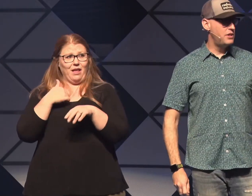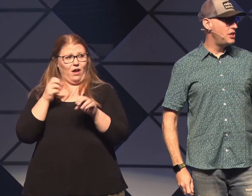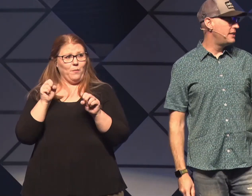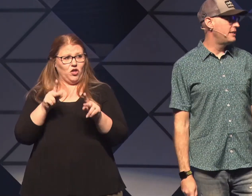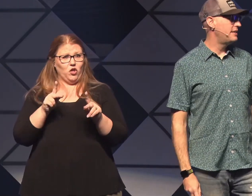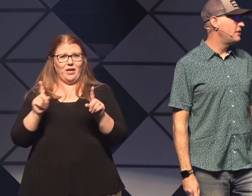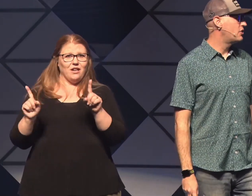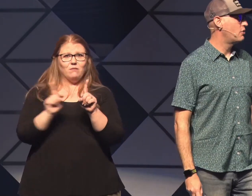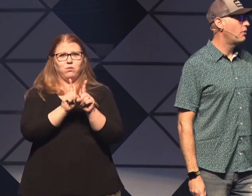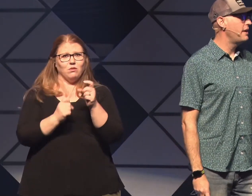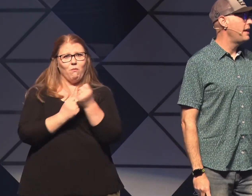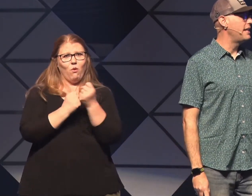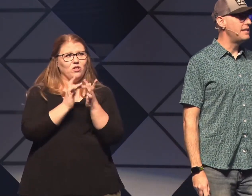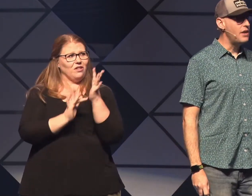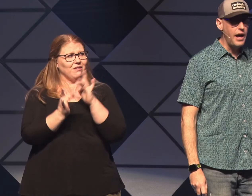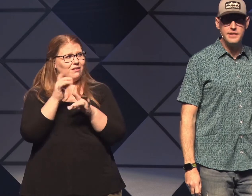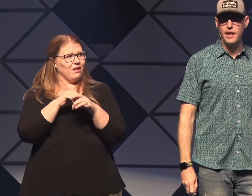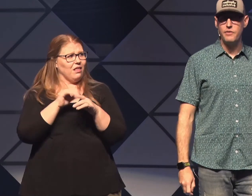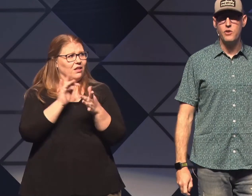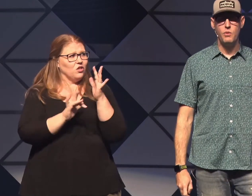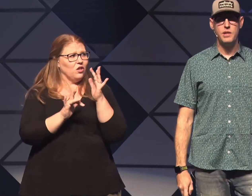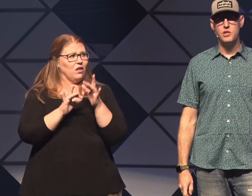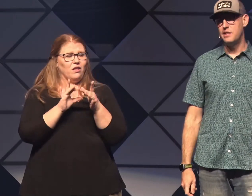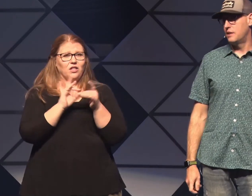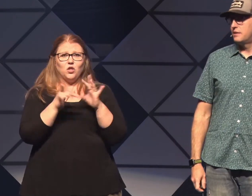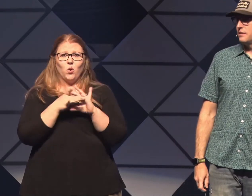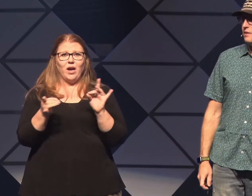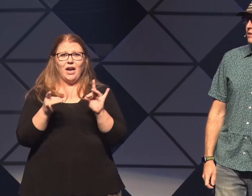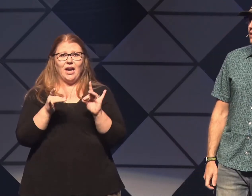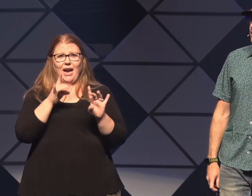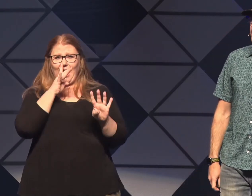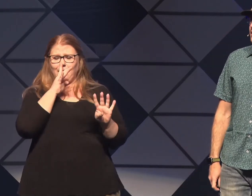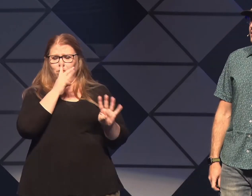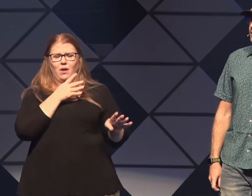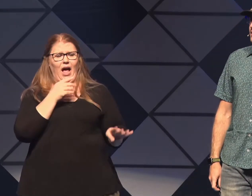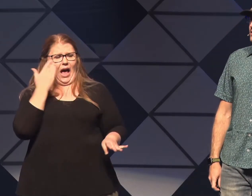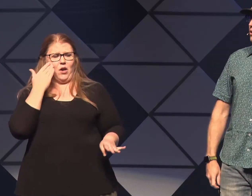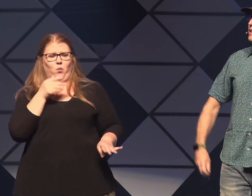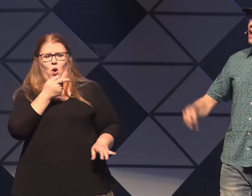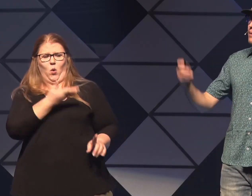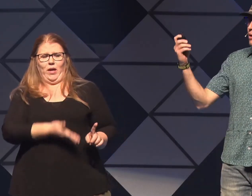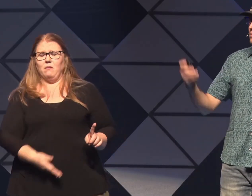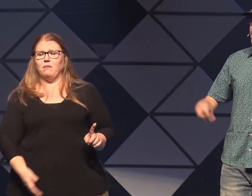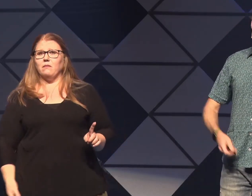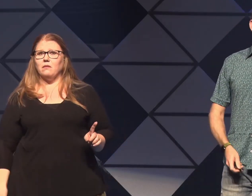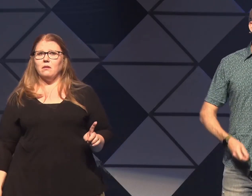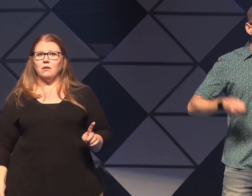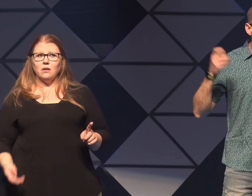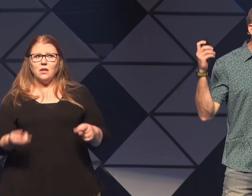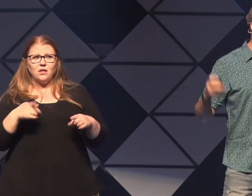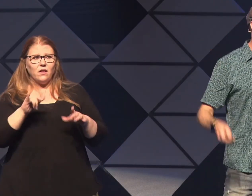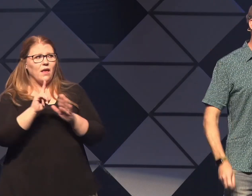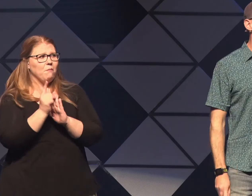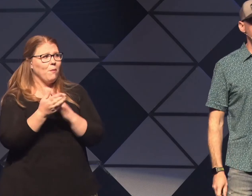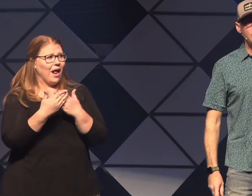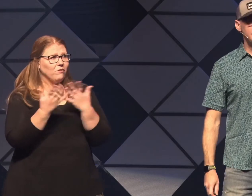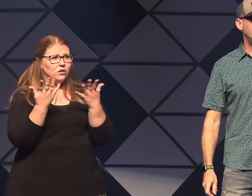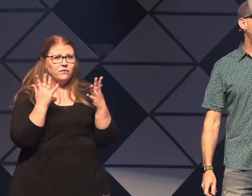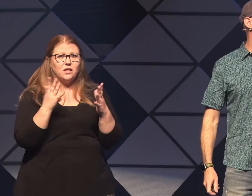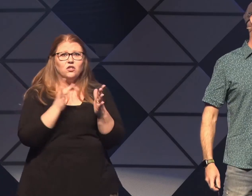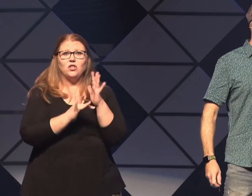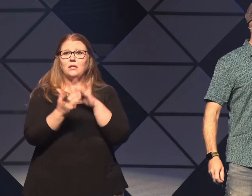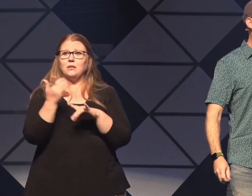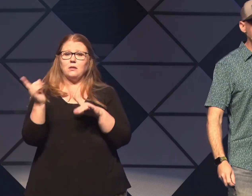stand with Jesus in the story, and he denies ever knowing Jesus. And so in that moment, after it's all said and done,